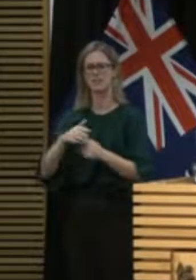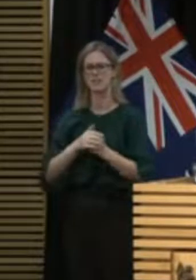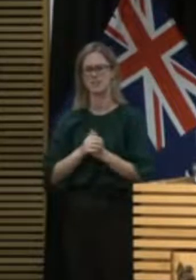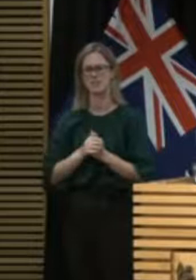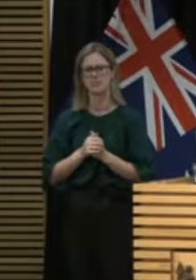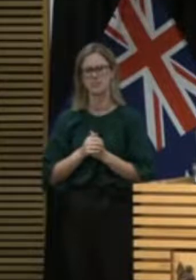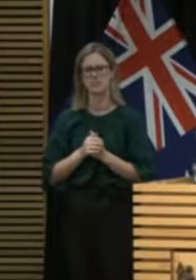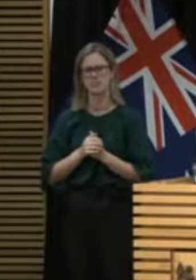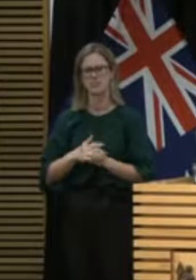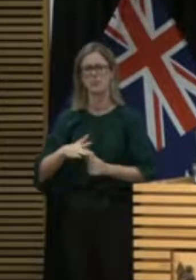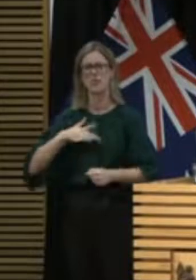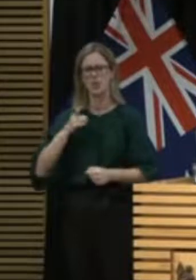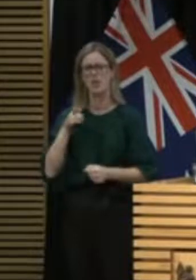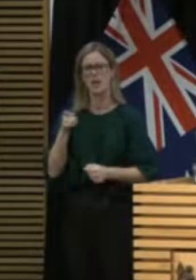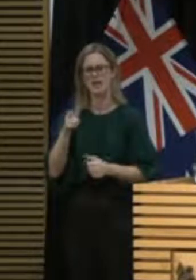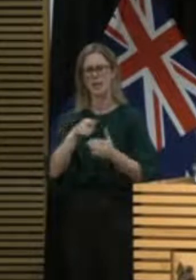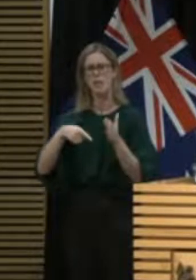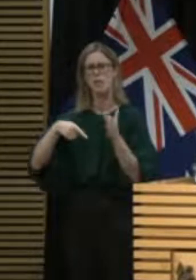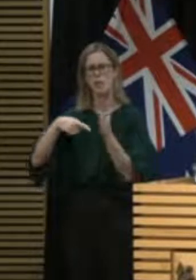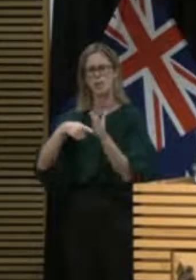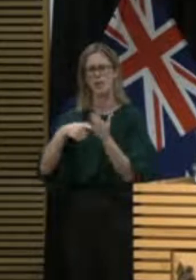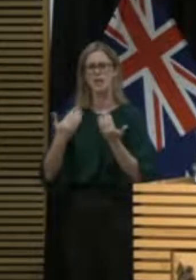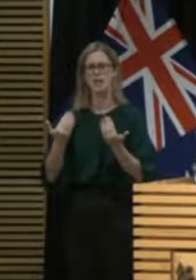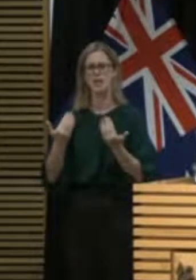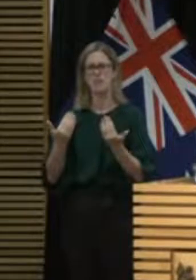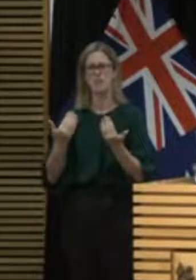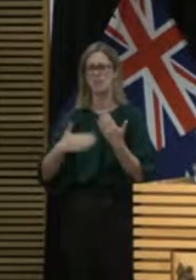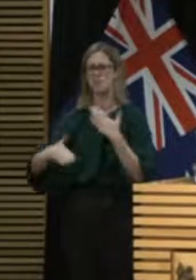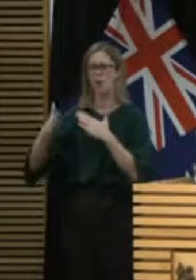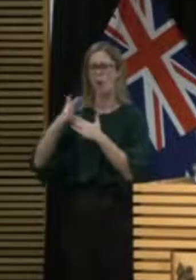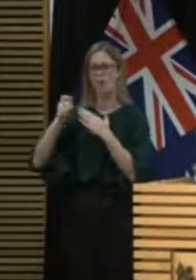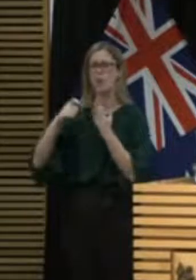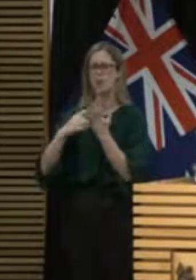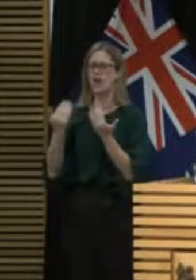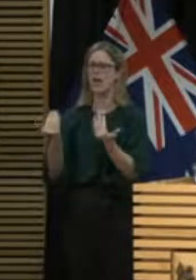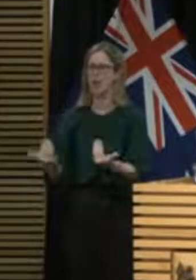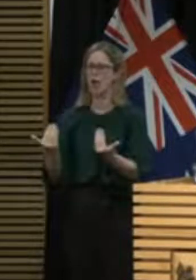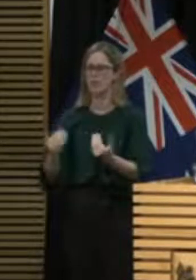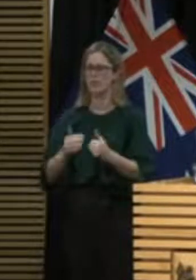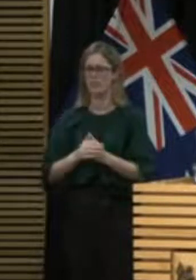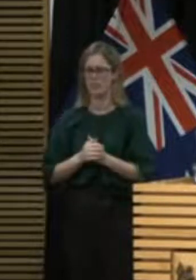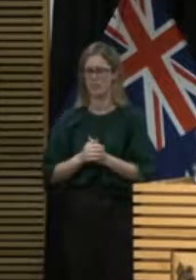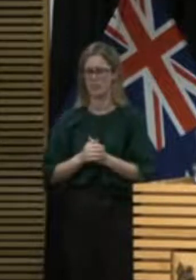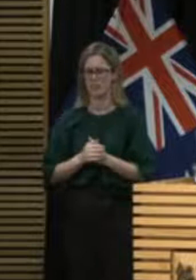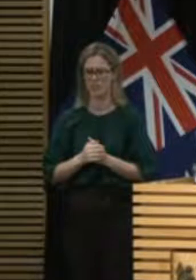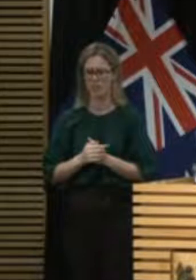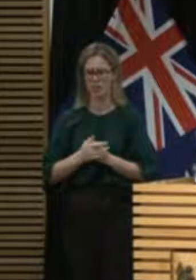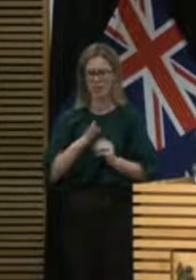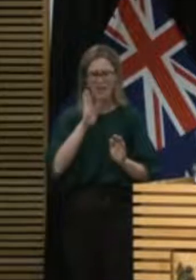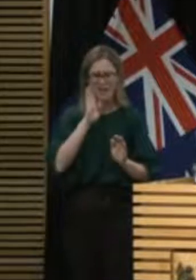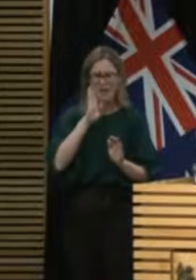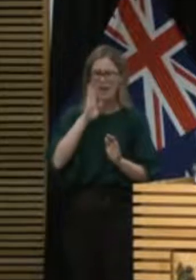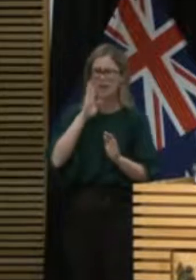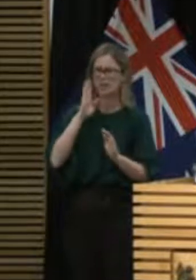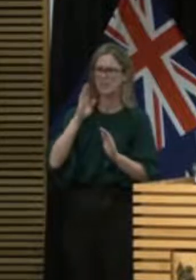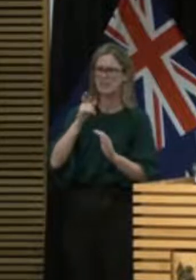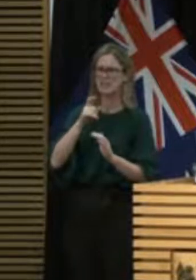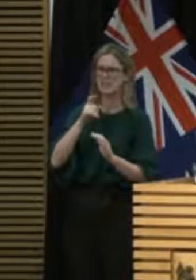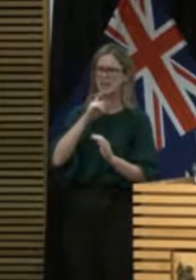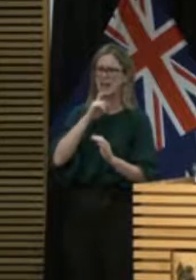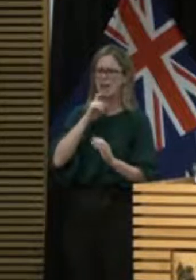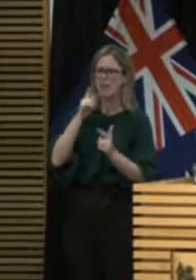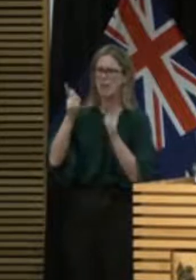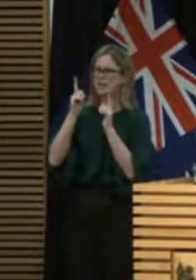ultimately, we think that is the most important thing at the moment. And I would just note that we've increasingly been hearing this call from workers and from